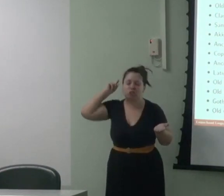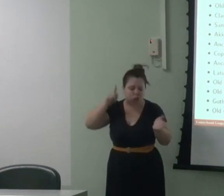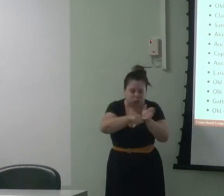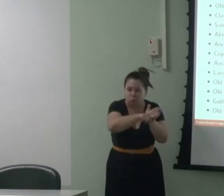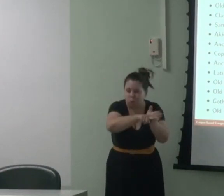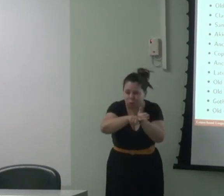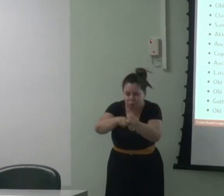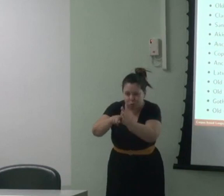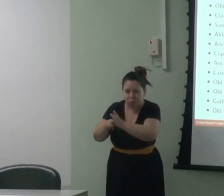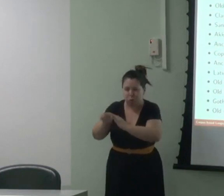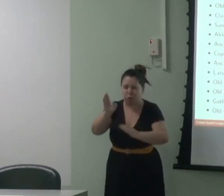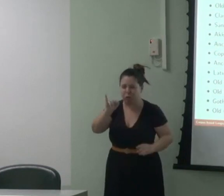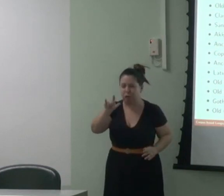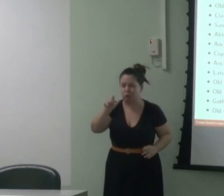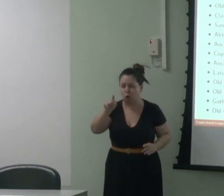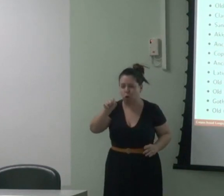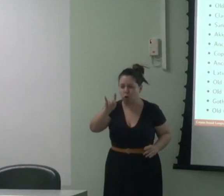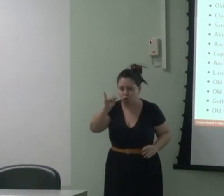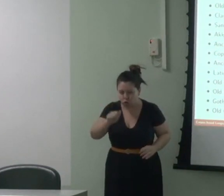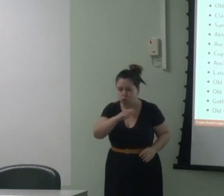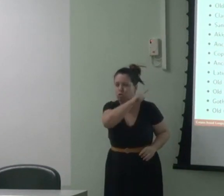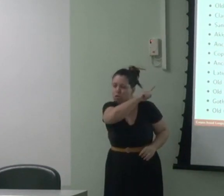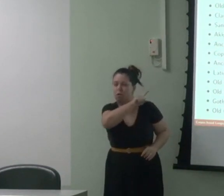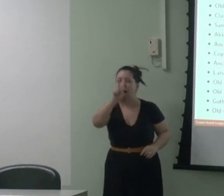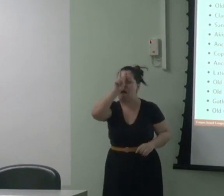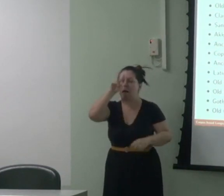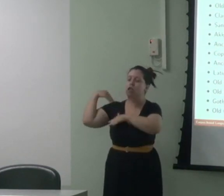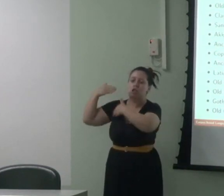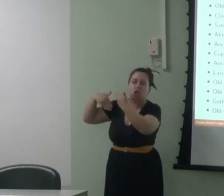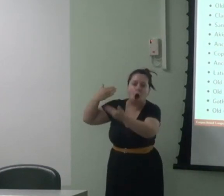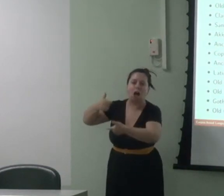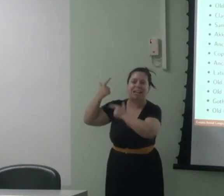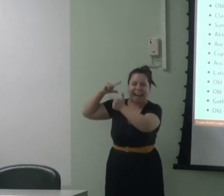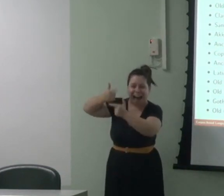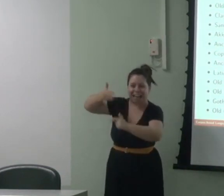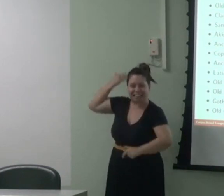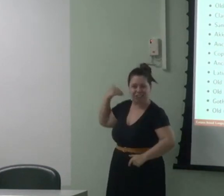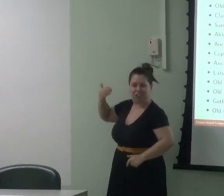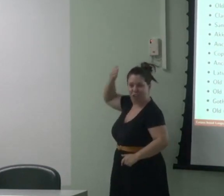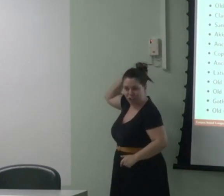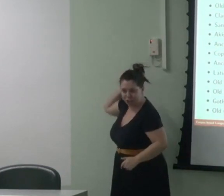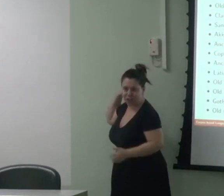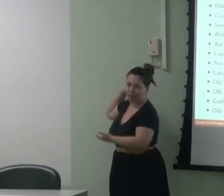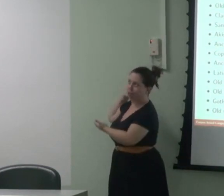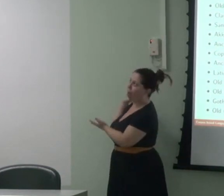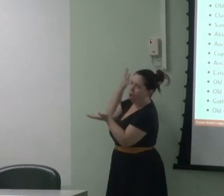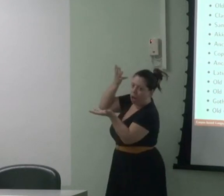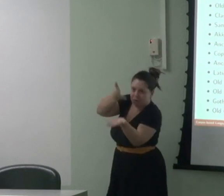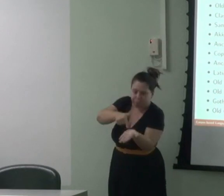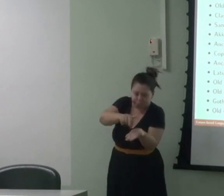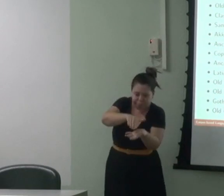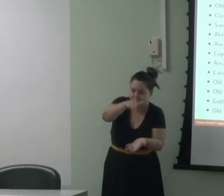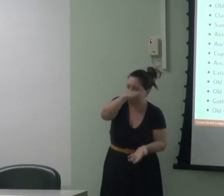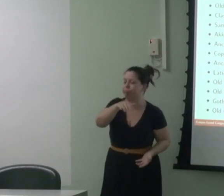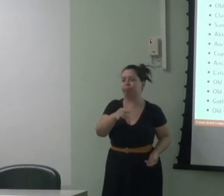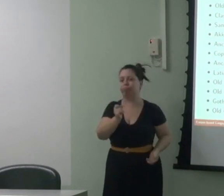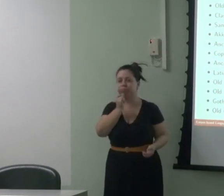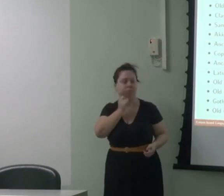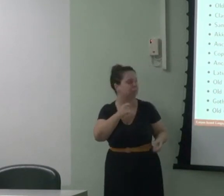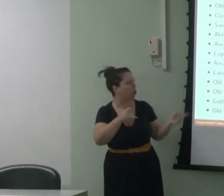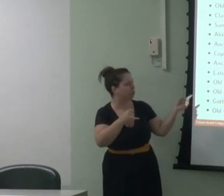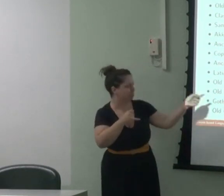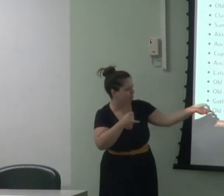number of tree banks from historical classical languages. I don't even have all of them on this slide here.